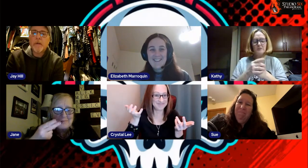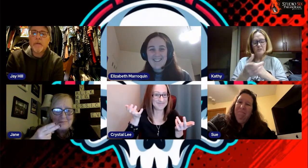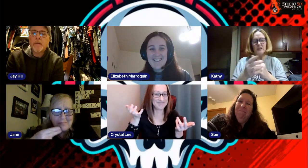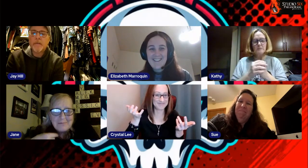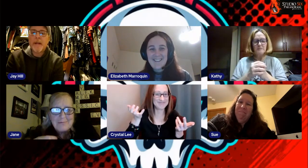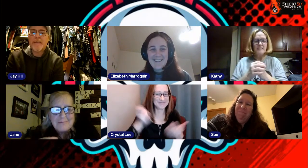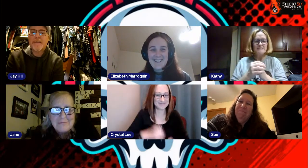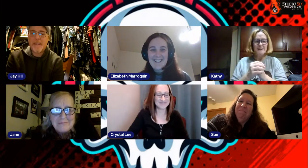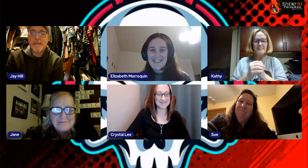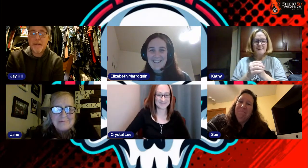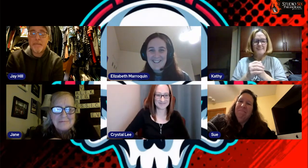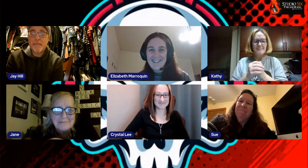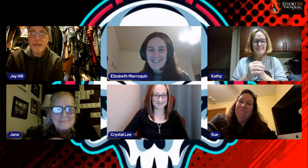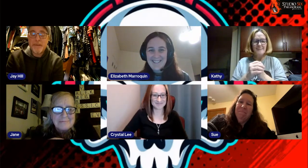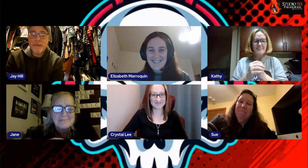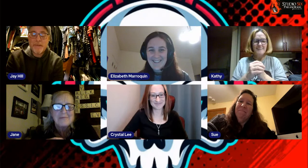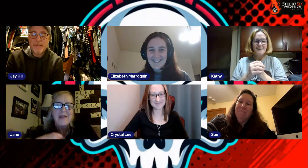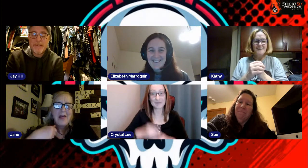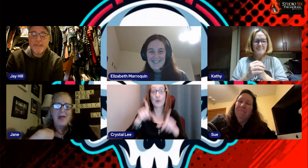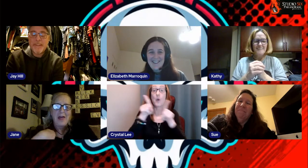Wow. Okay. Wow. That's fascinating.